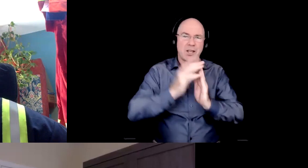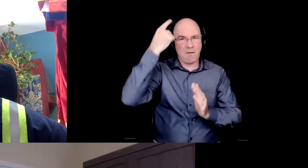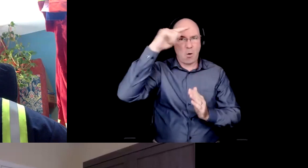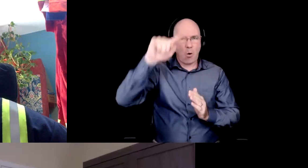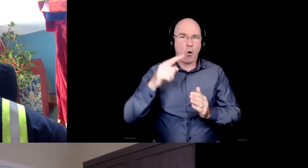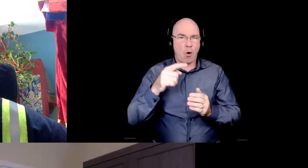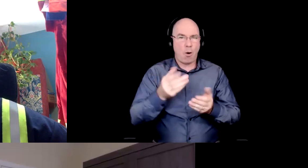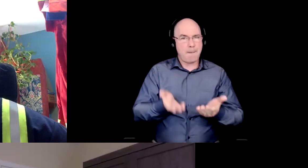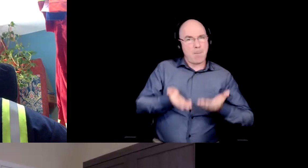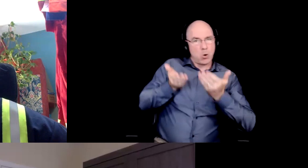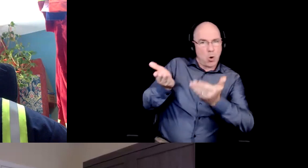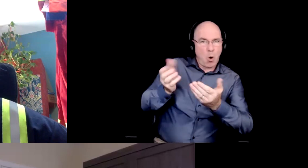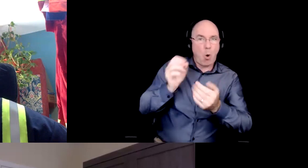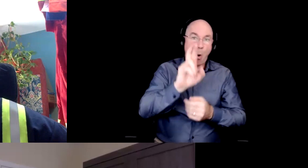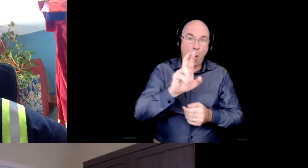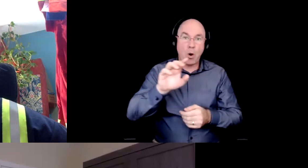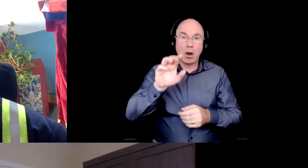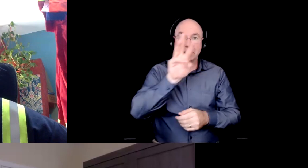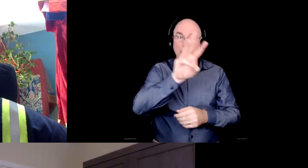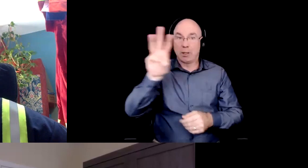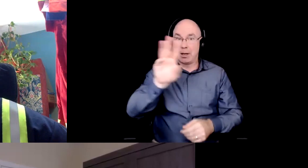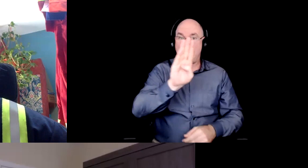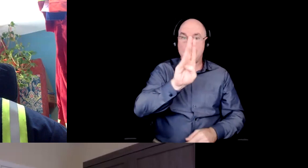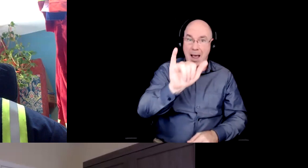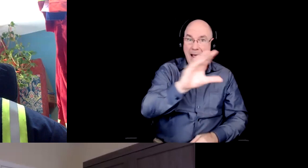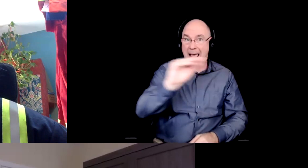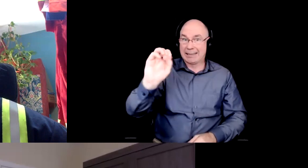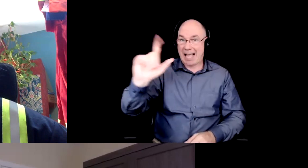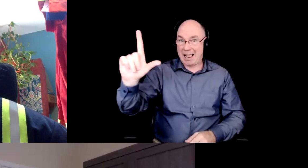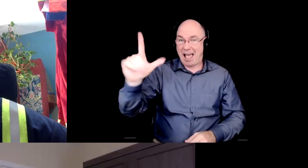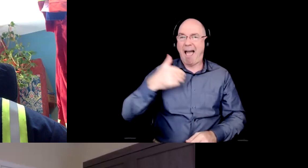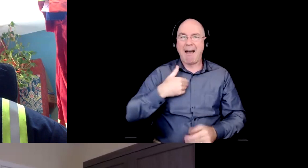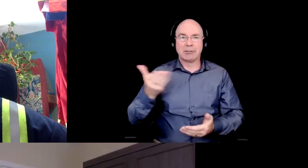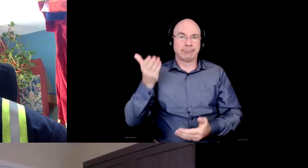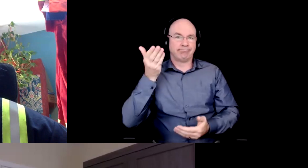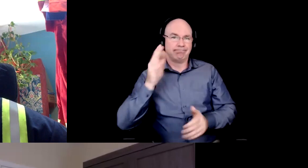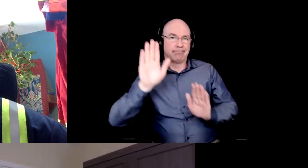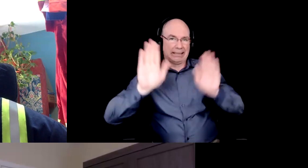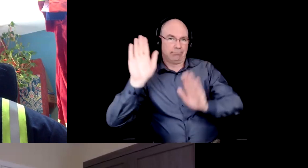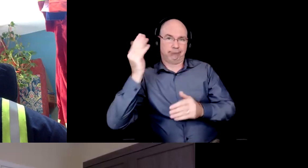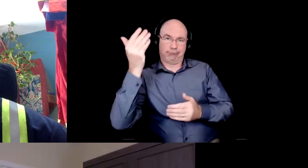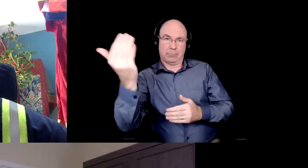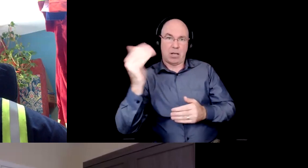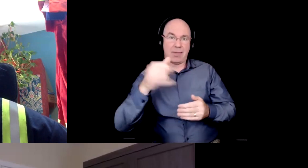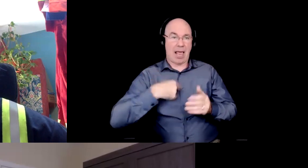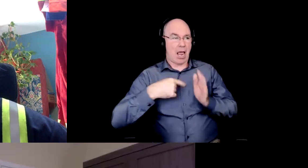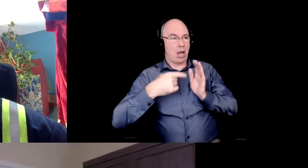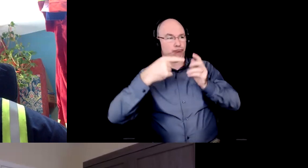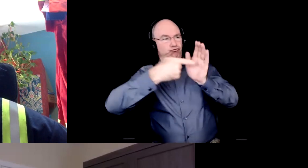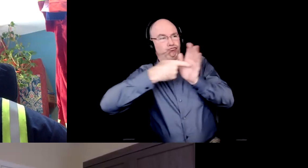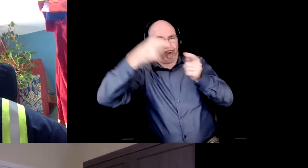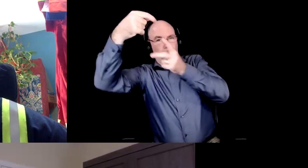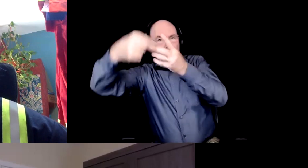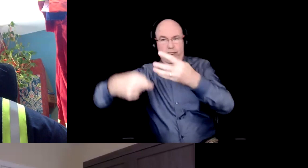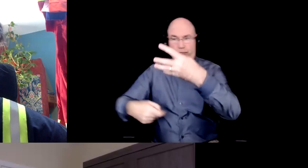and sell. With each of those, we identify what our requirements are up front. When we identify what